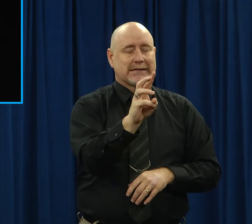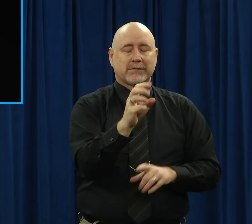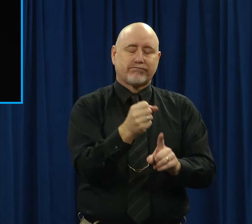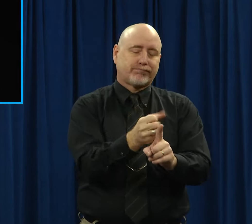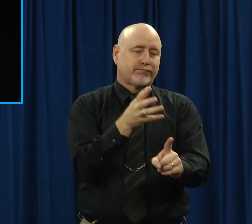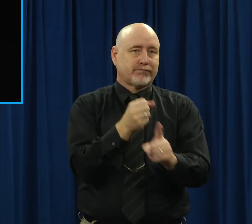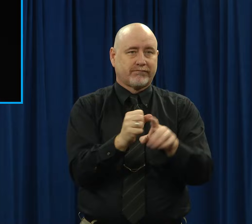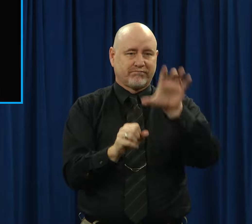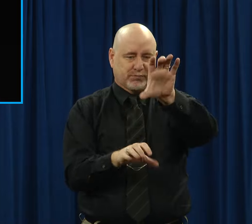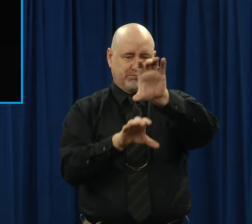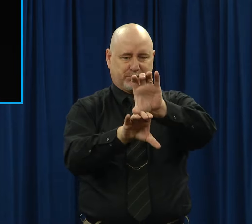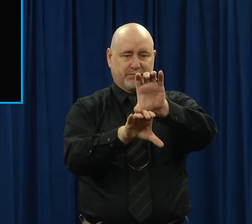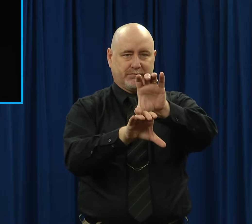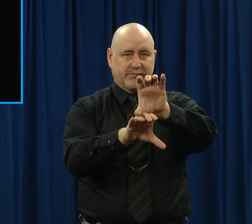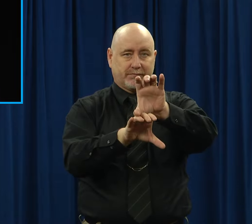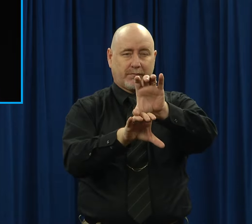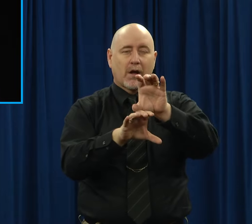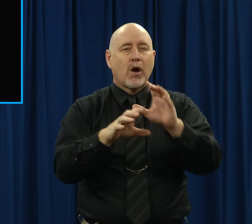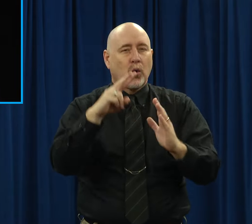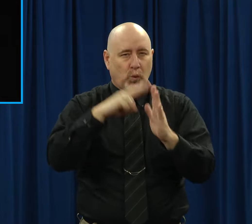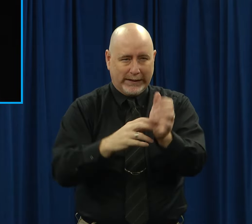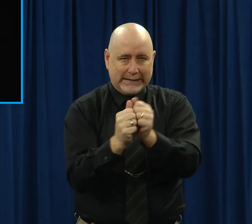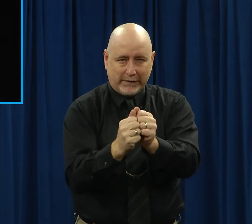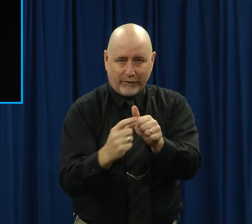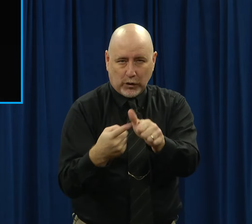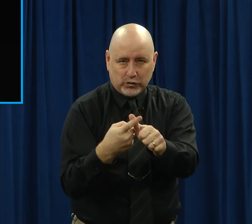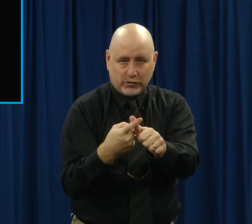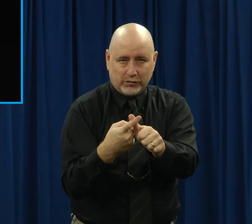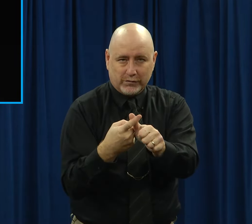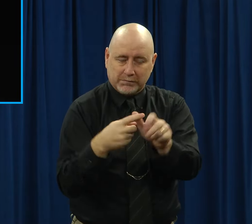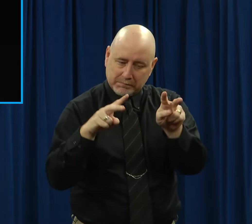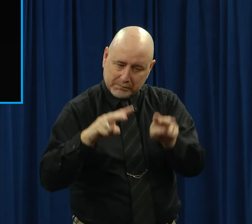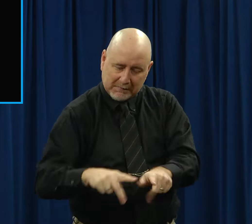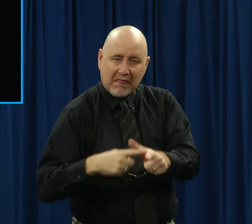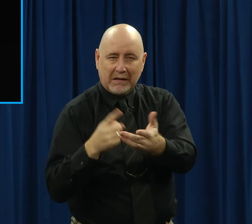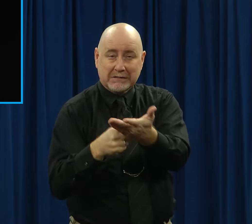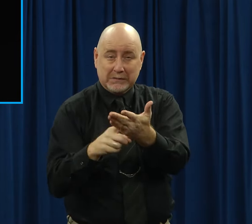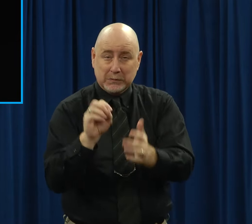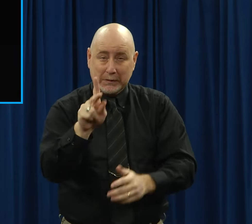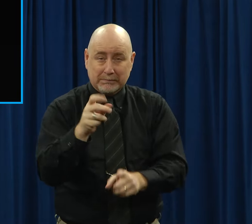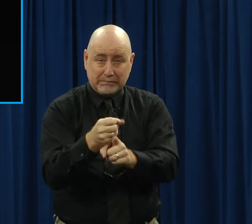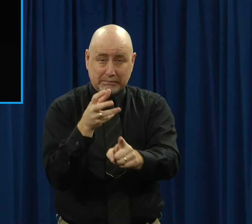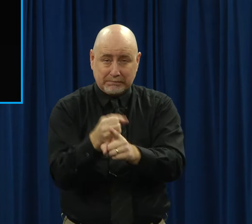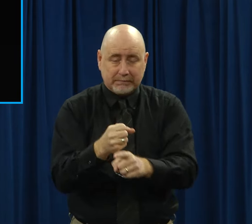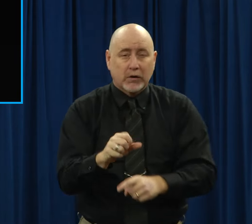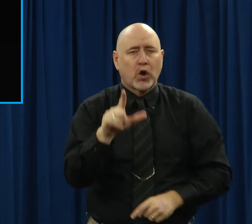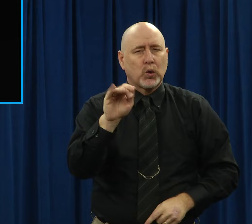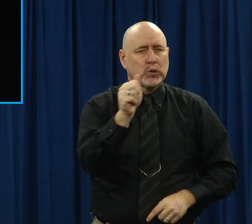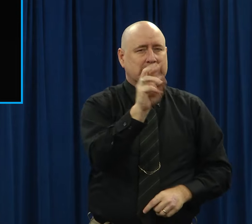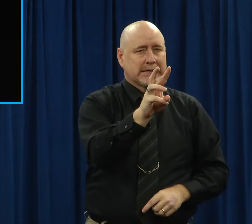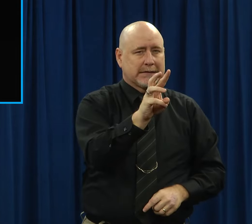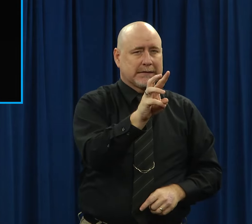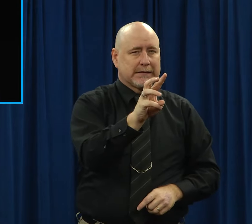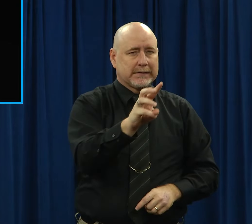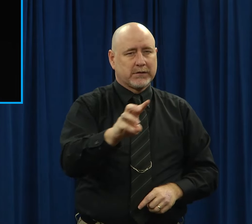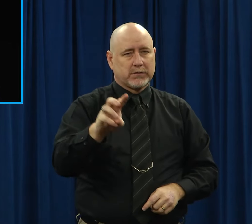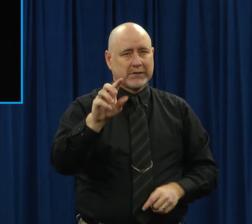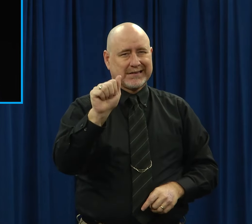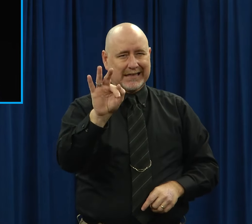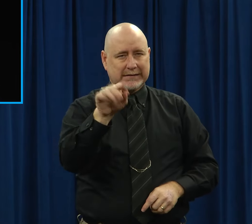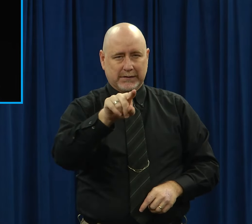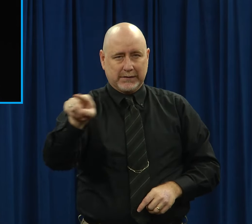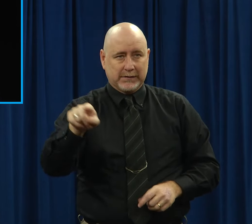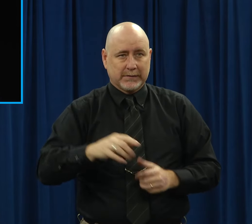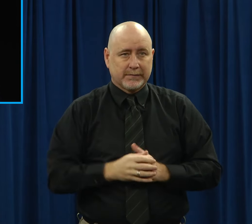chapter 16. It describes both compartments. Now, I want us to read it together. Let's look at it together and then we'll discuss it. Luke chapter